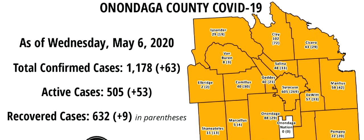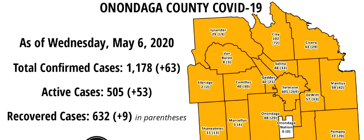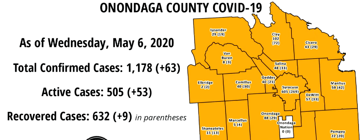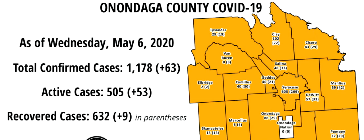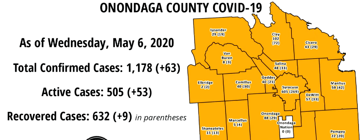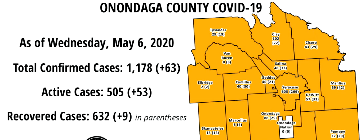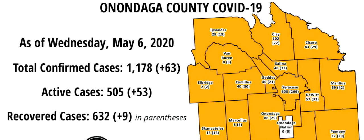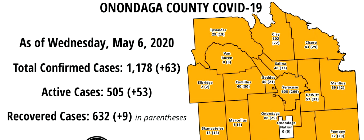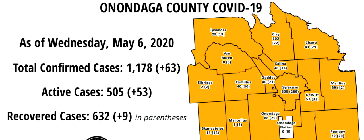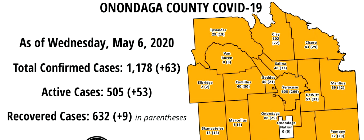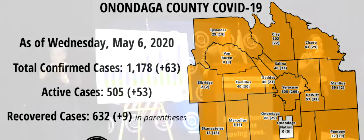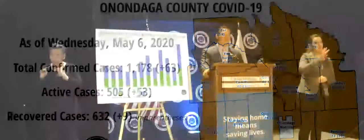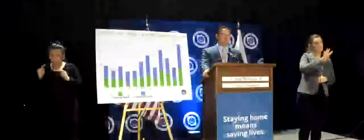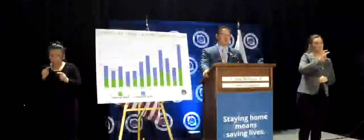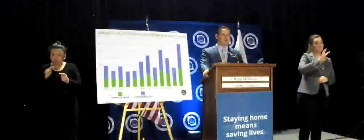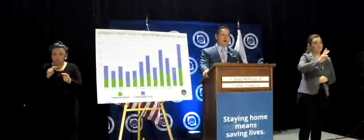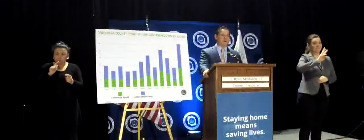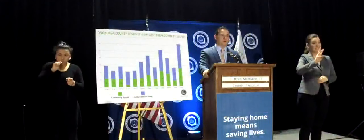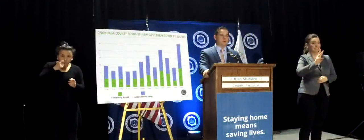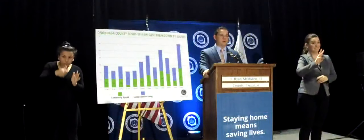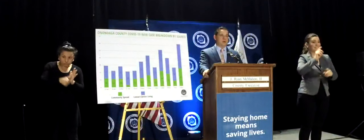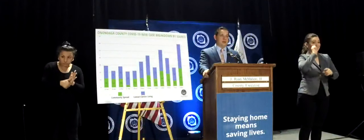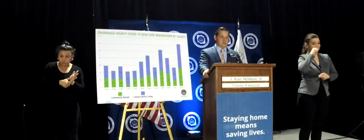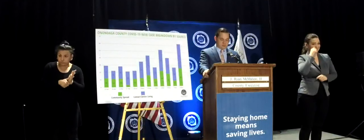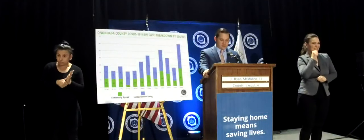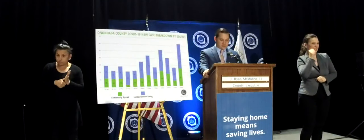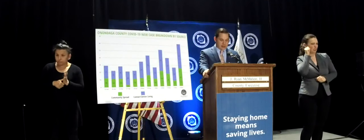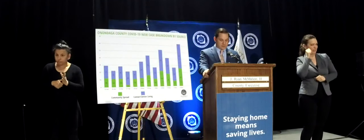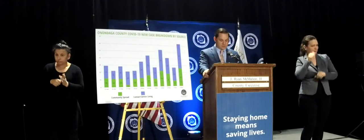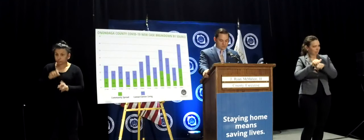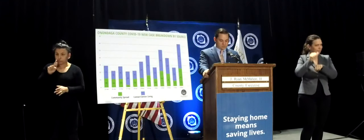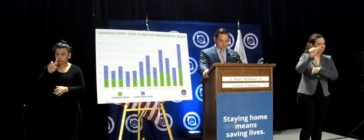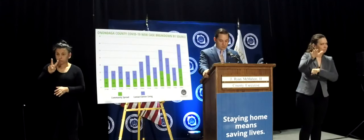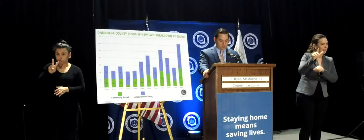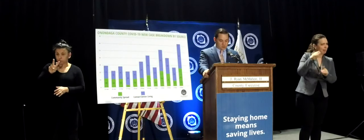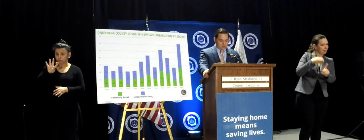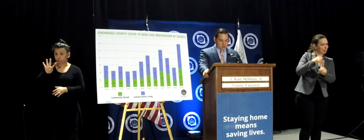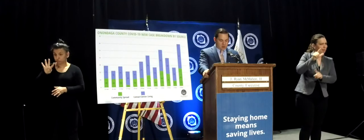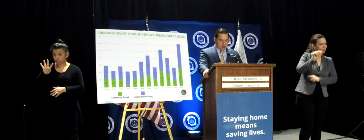these tests back essentially within 24 hours at some of these labs.